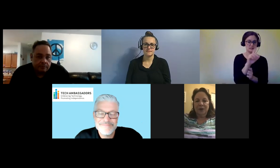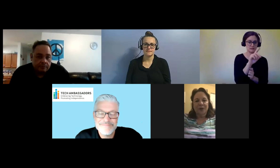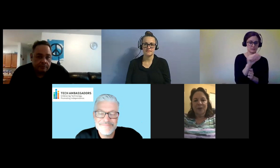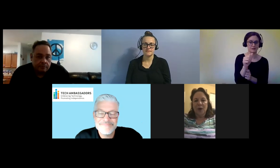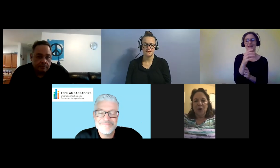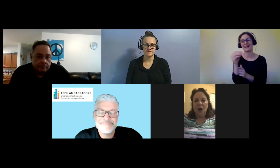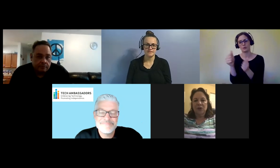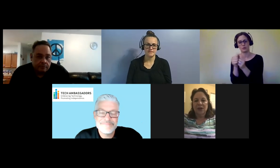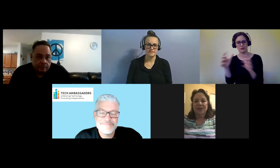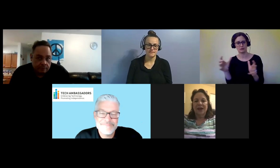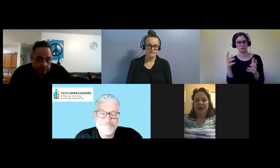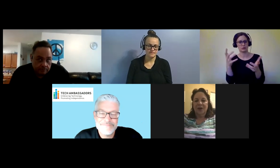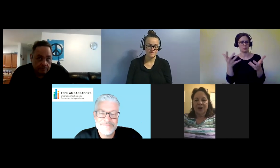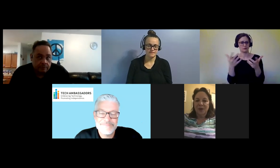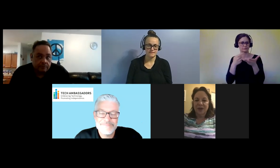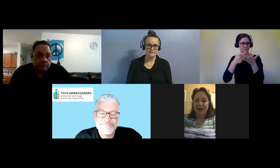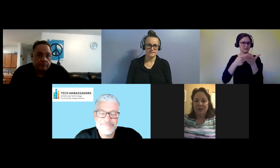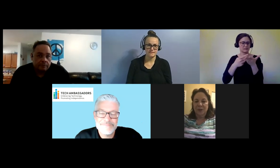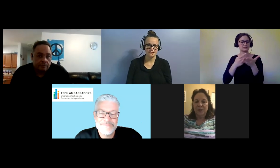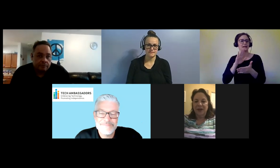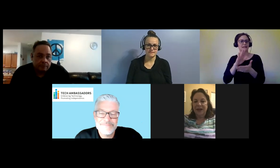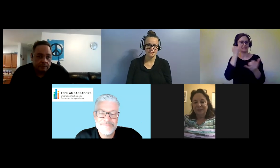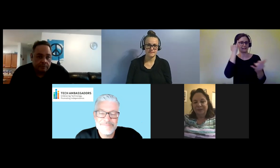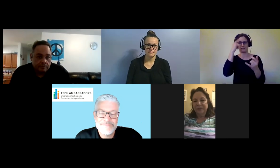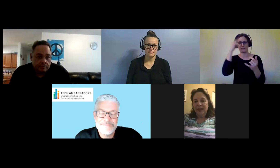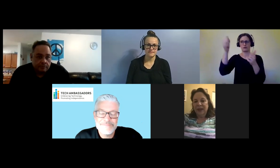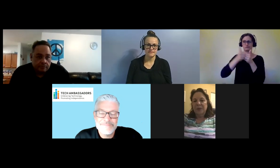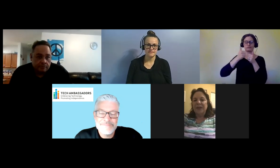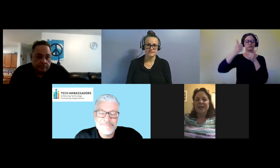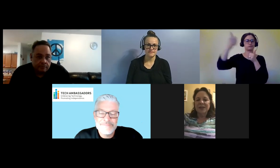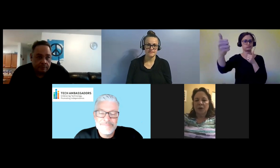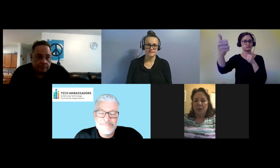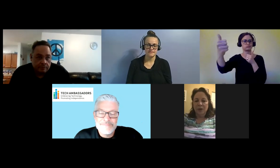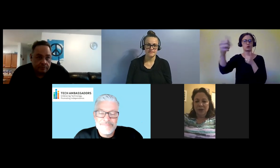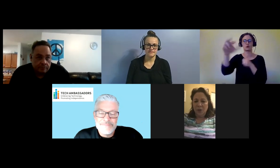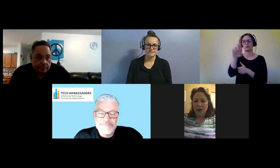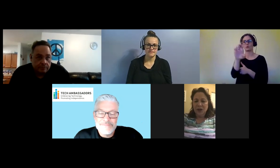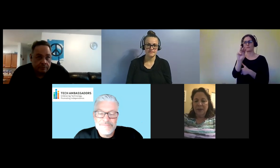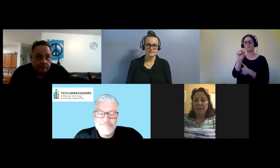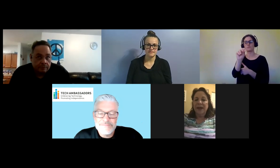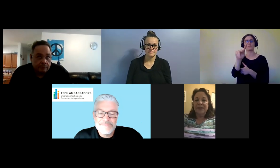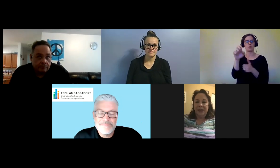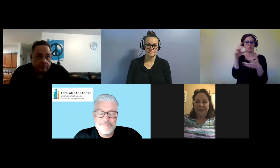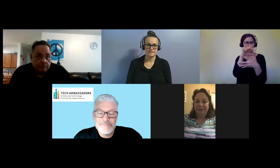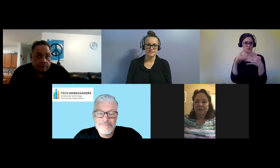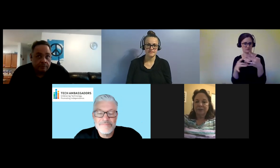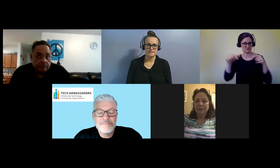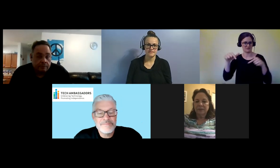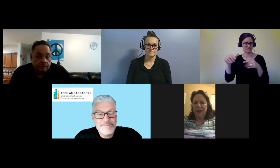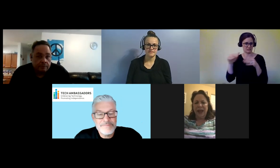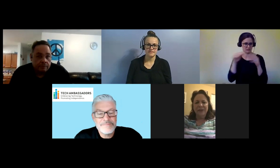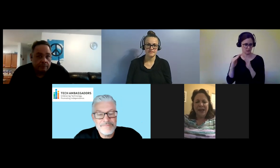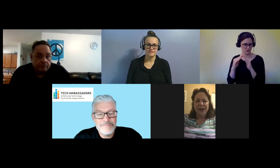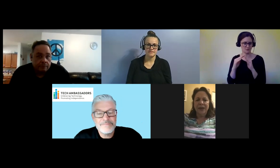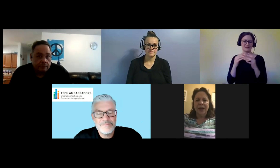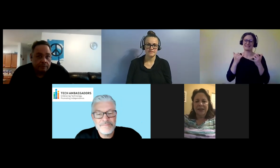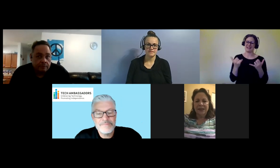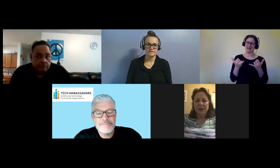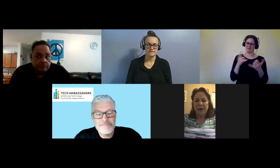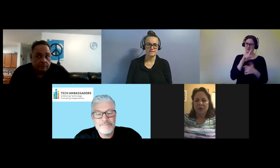for remote options there in our community as we're building it. But this is more a personal question about my son. I have a son